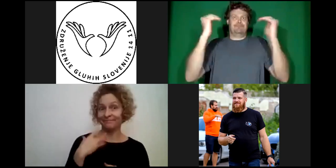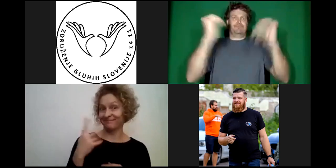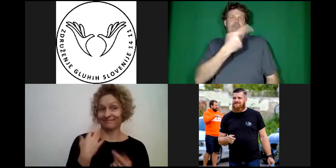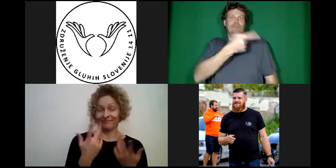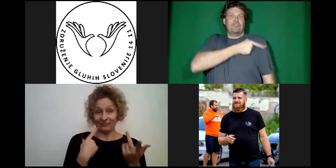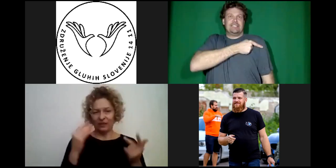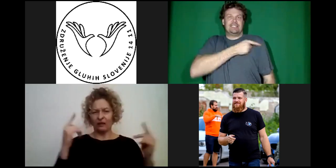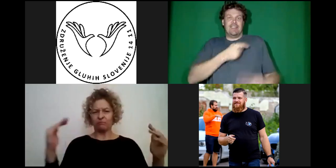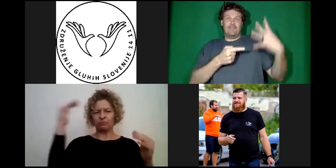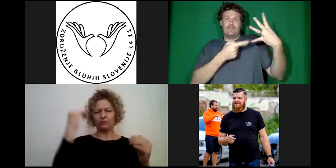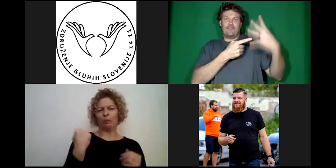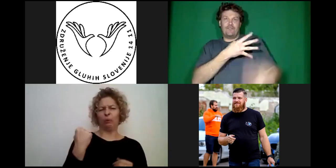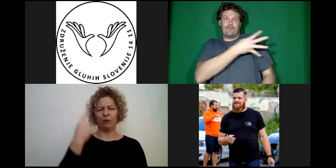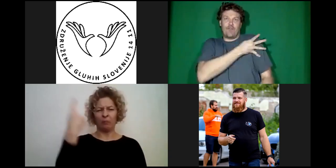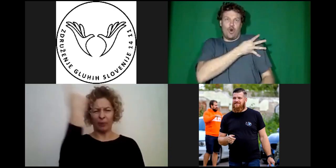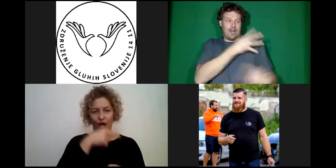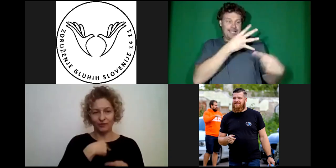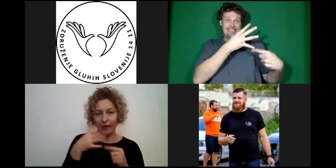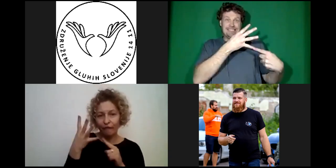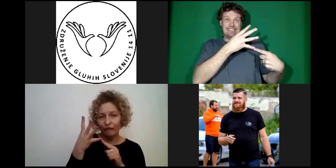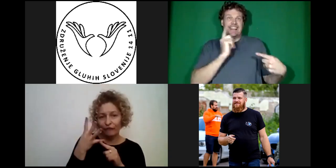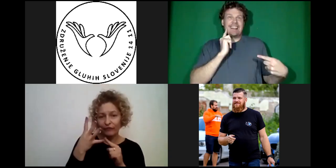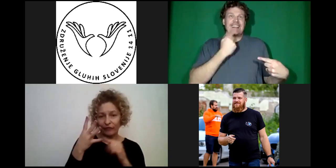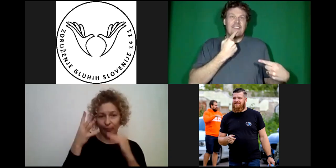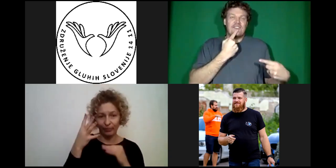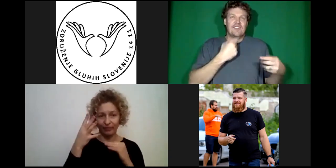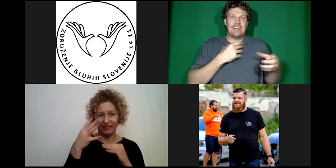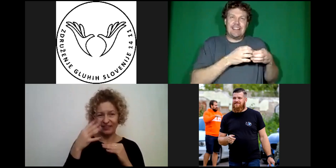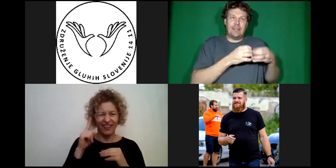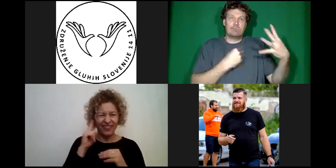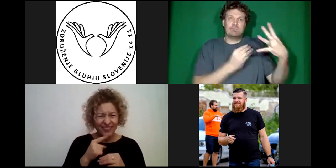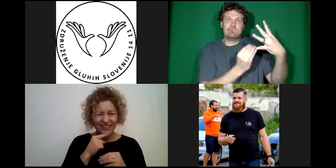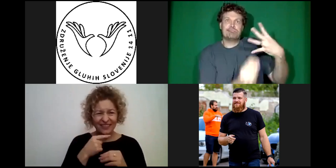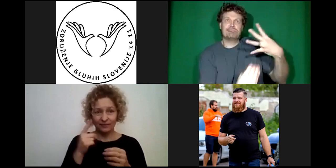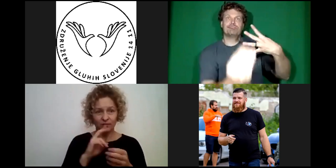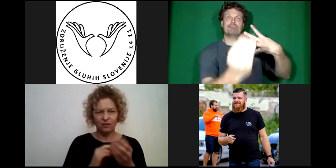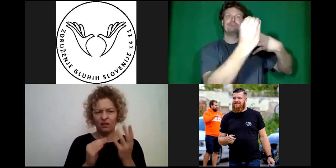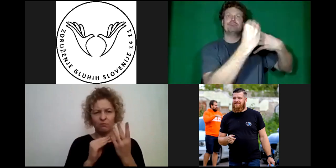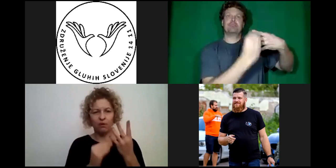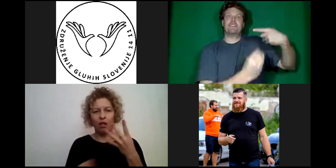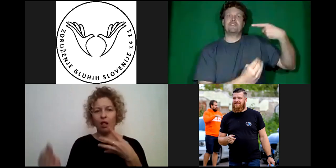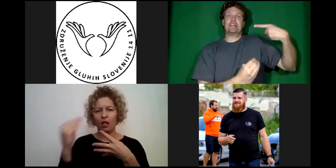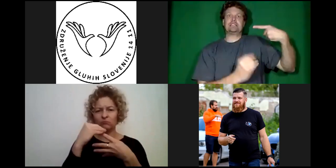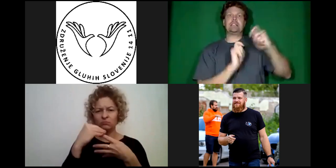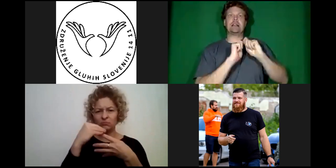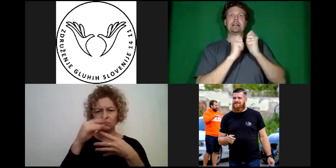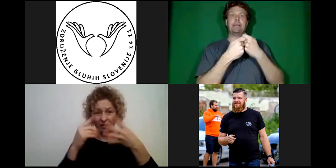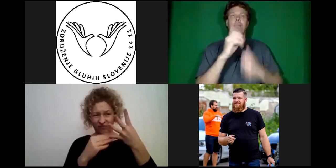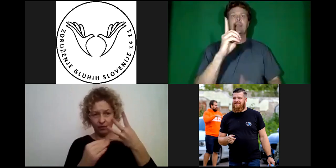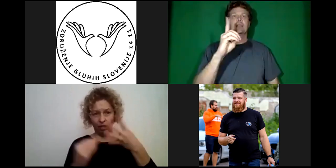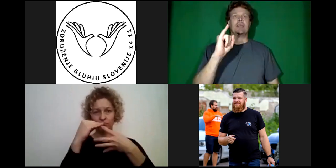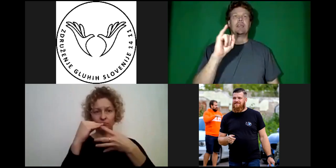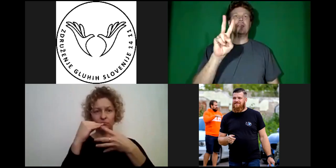and of course I was very nervous. This was, I went from the fourth league now to compete